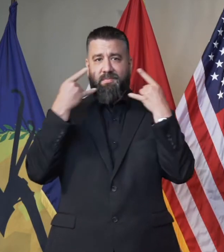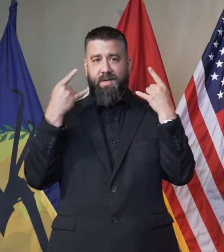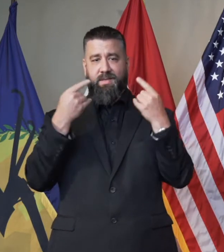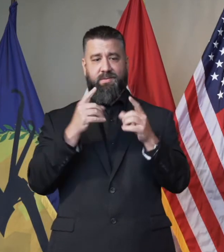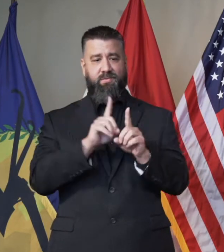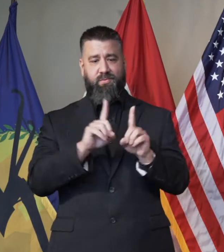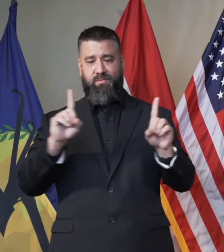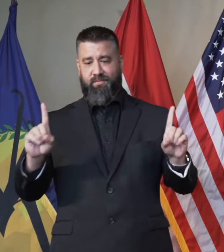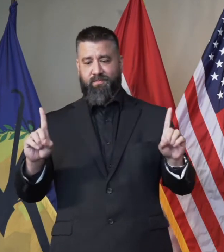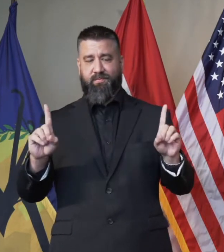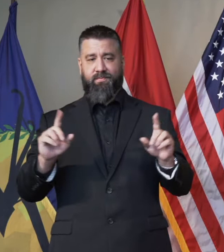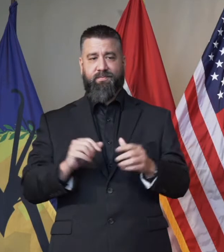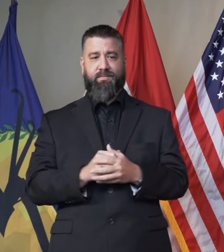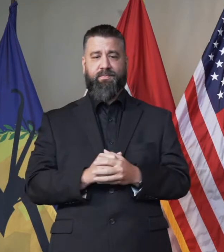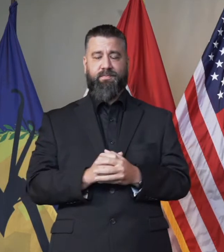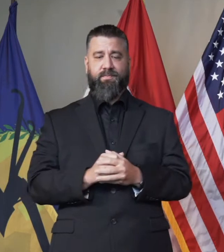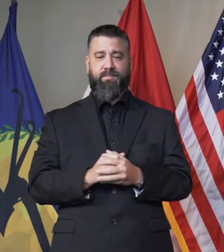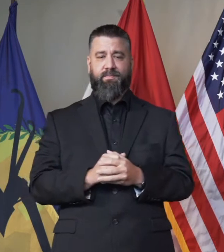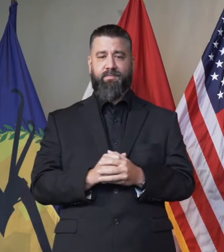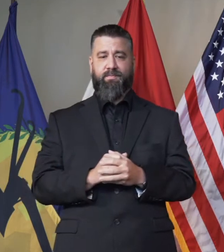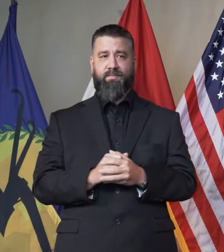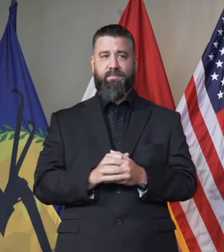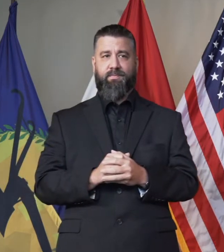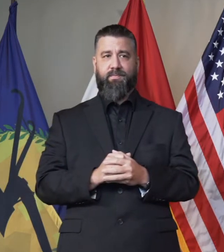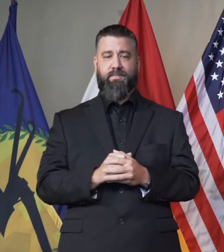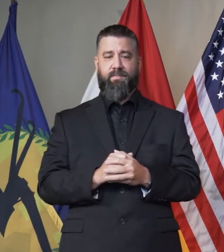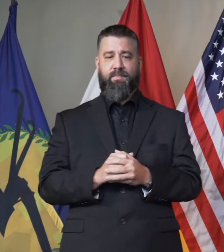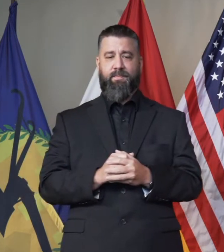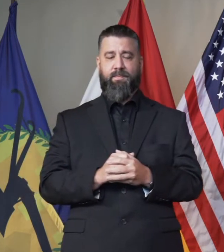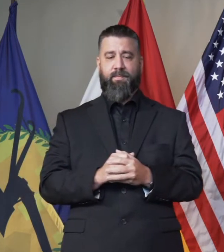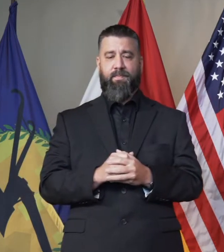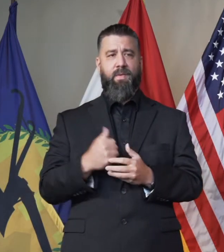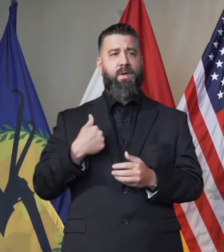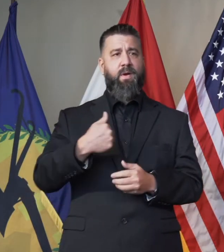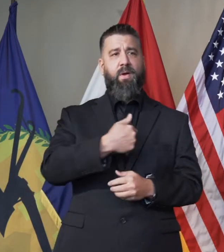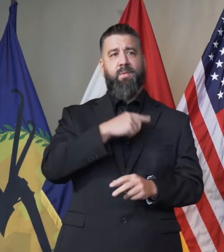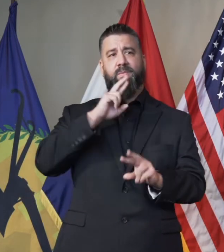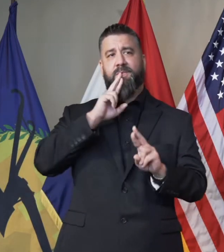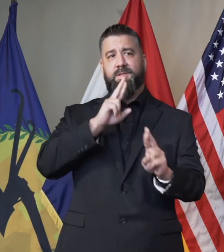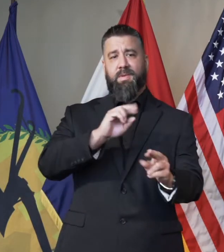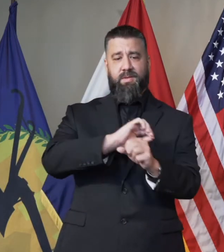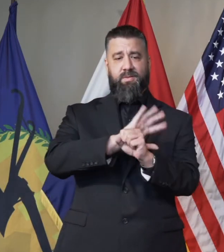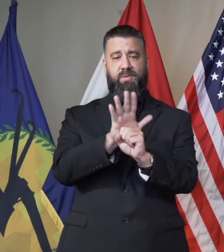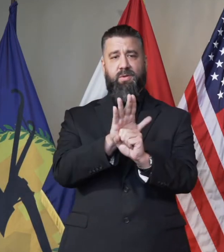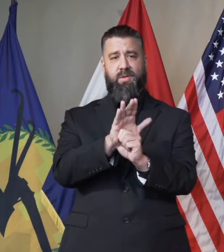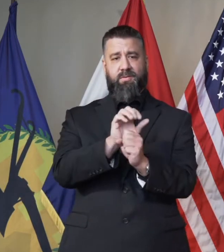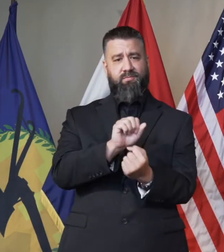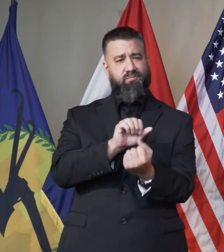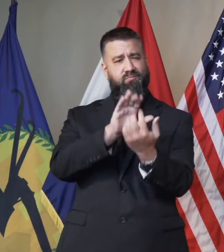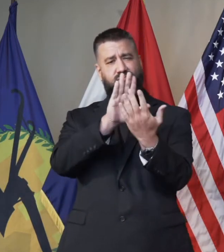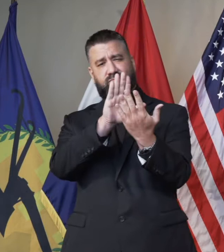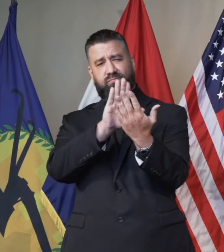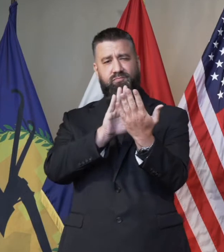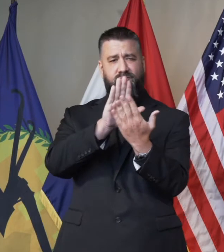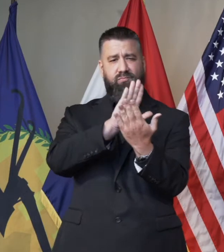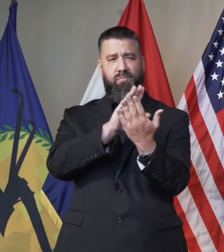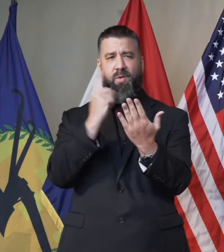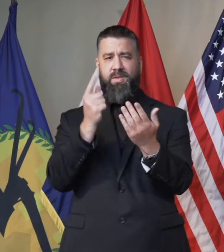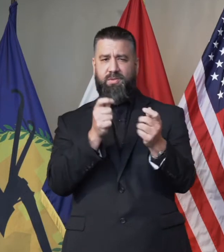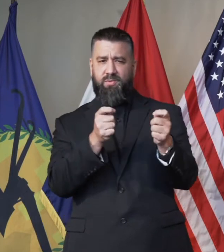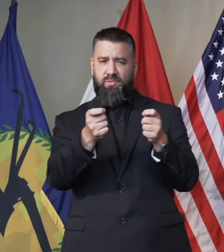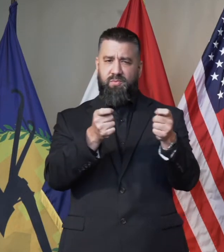today. We've always tempered this response to the pandemic with a controlled and steady